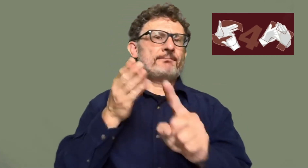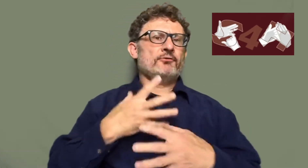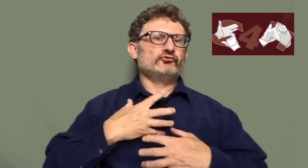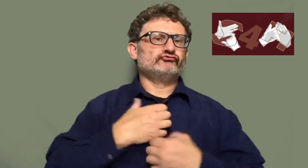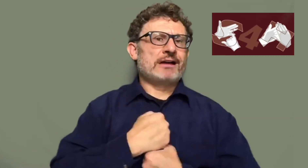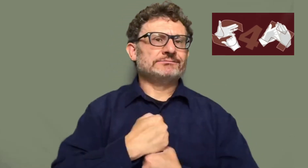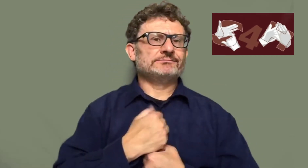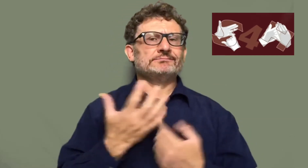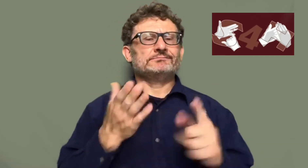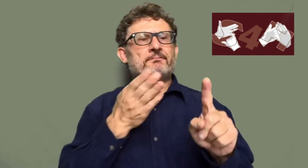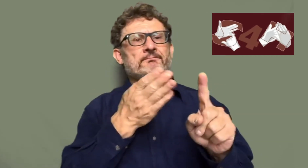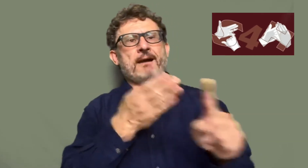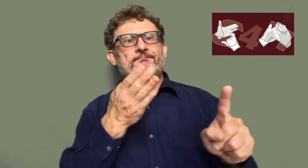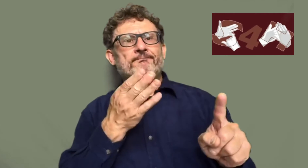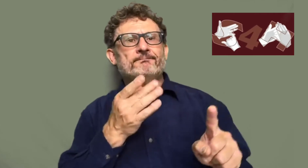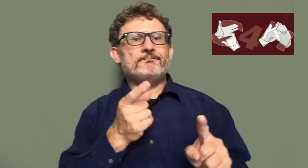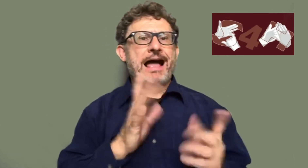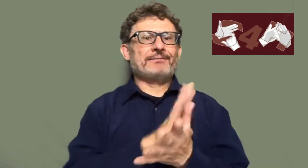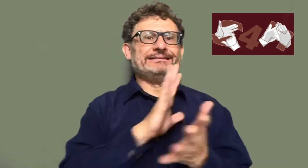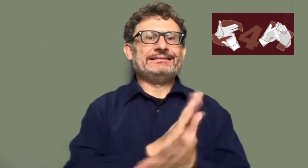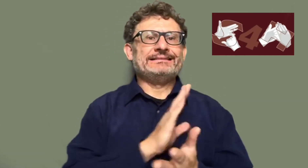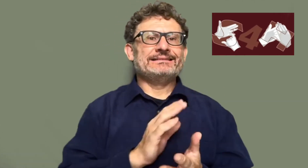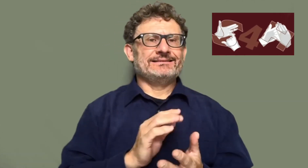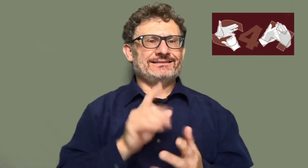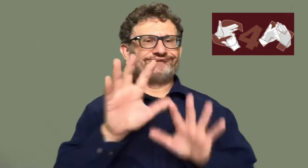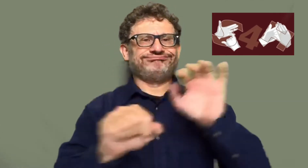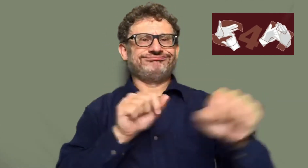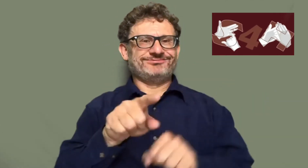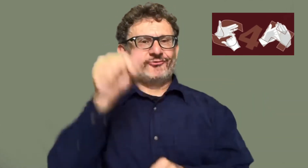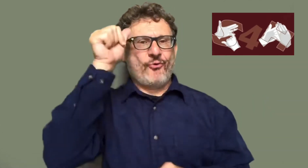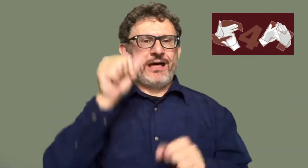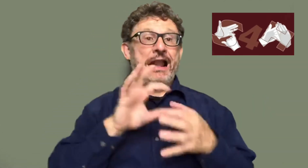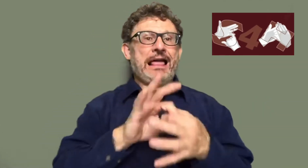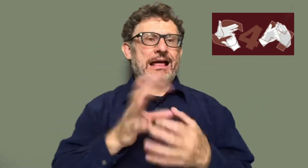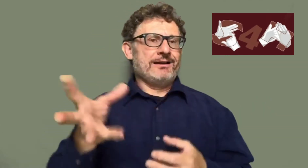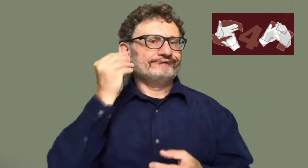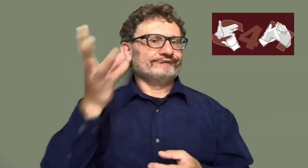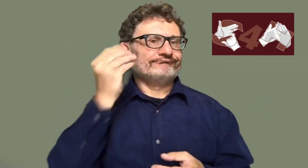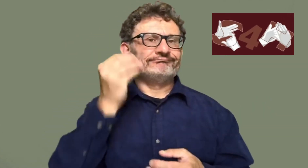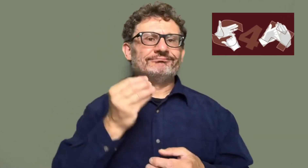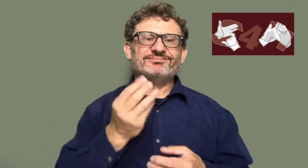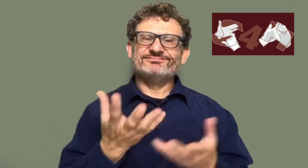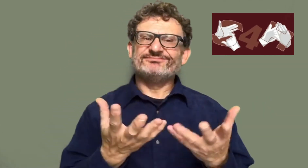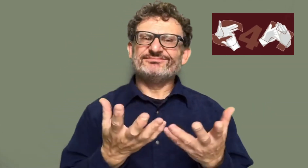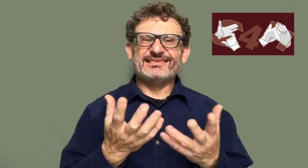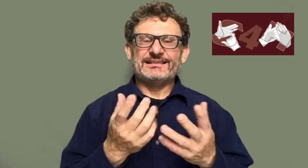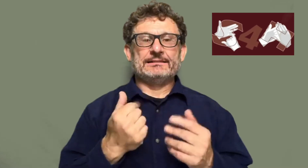they're sad or stressed, and so you'll be able to identify that from the various types of tone that